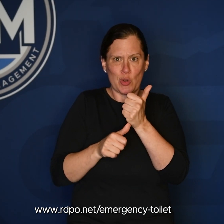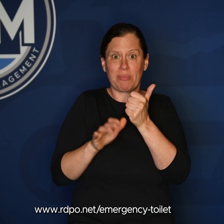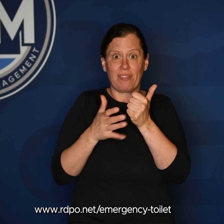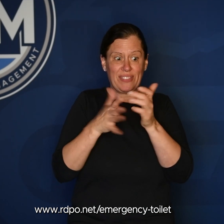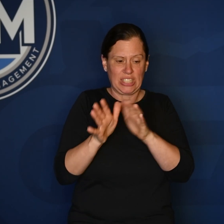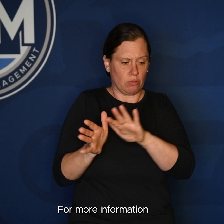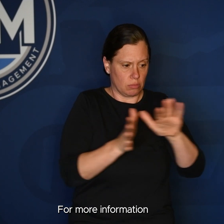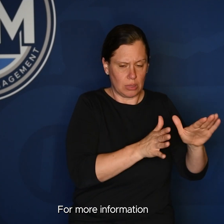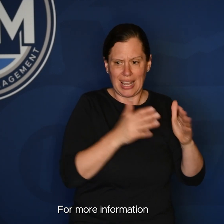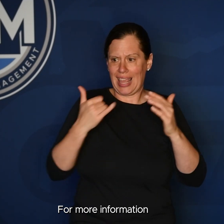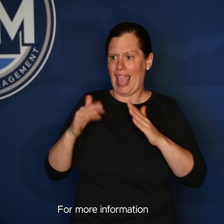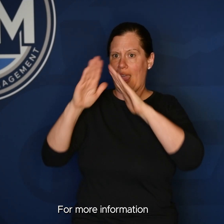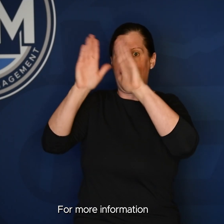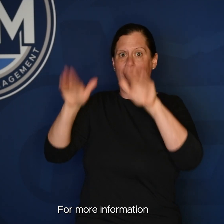www.net/emergency-toilet for more information.